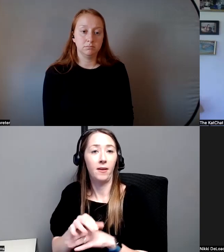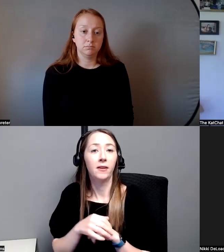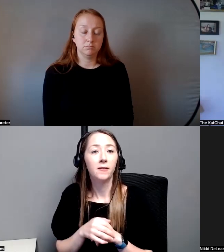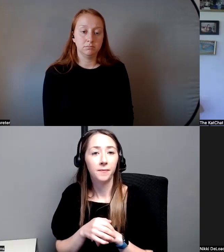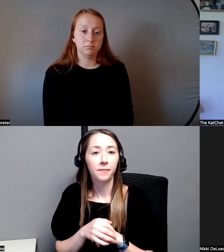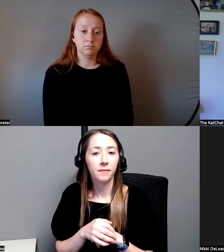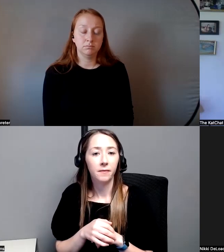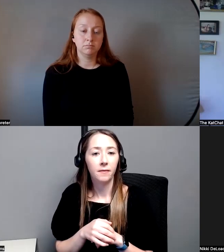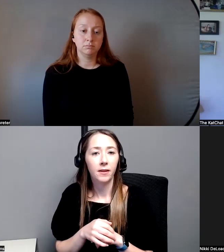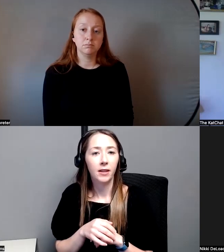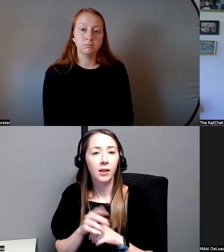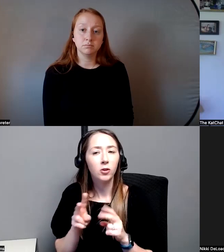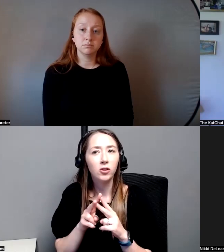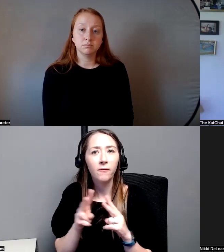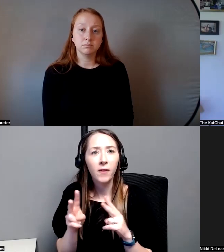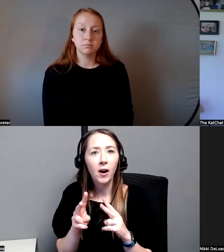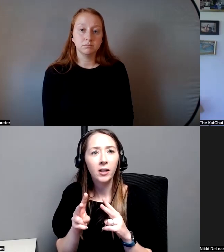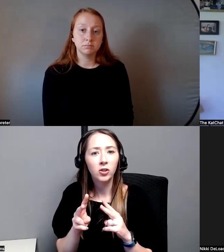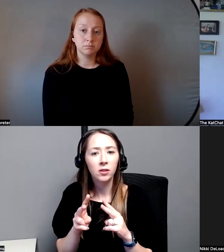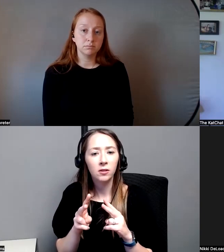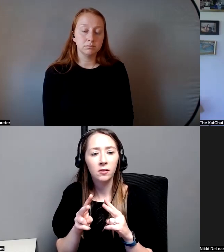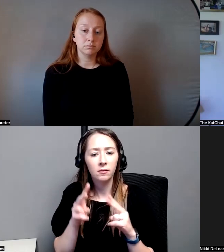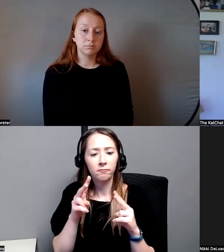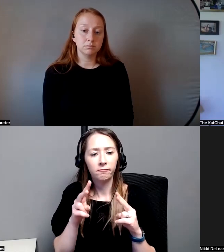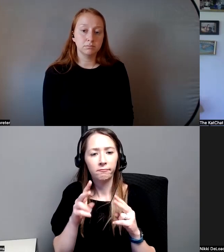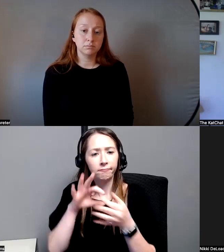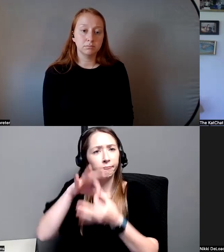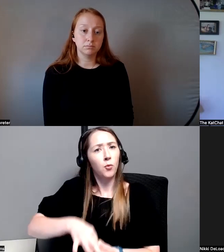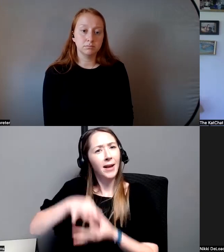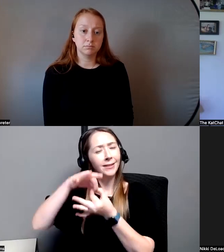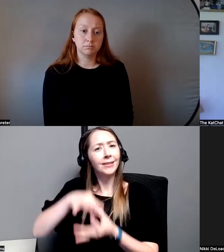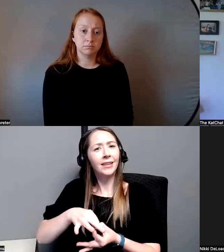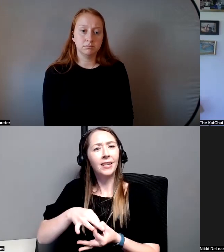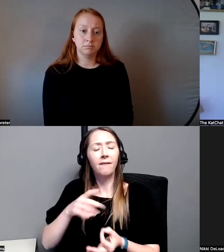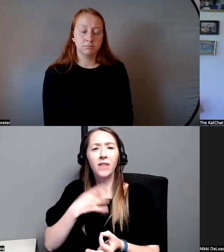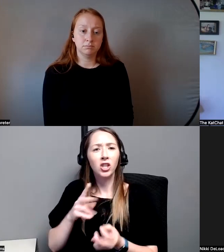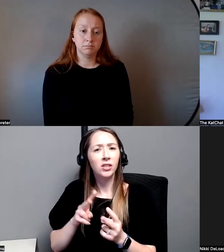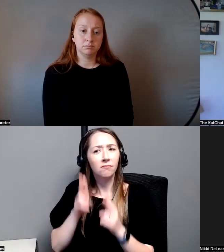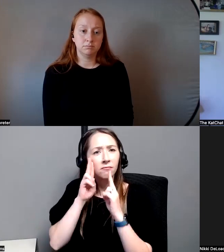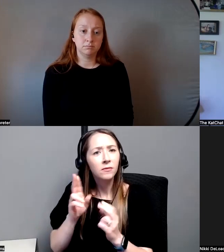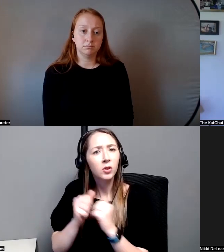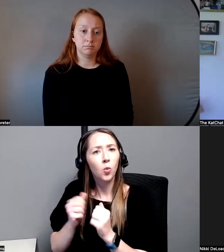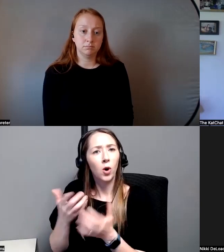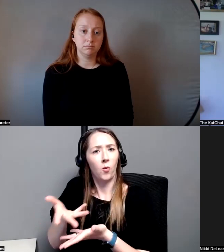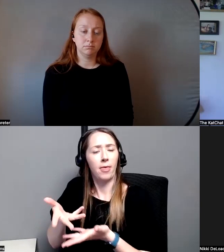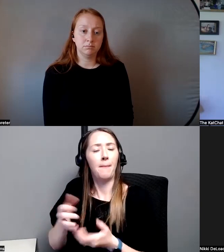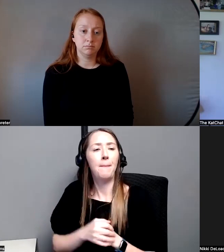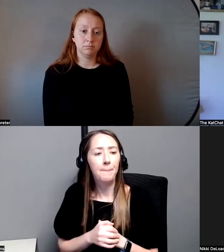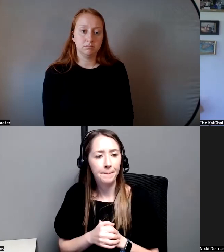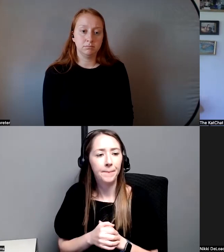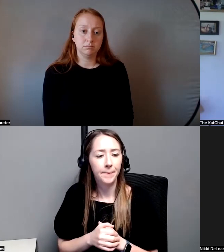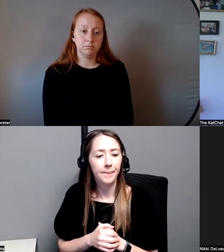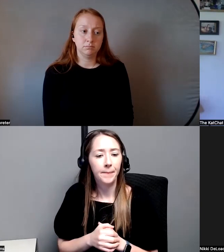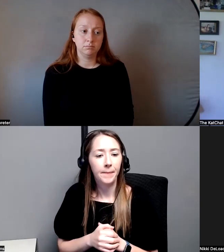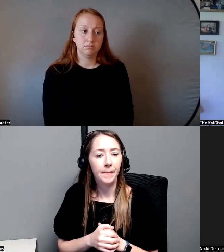was just so present and so one of the best actors I've had the honor of working with. But we wanted to make sure